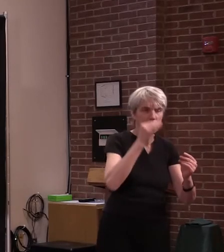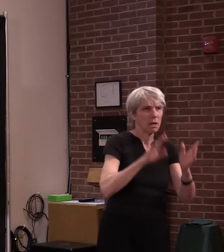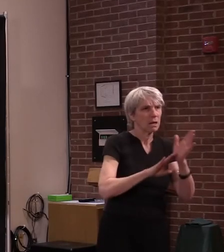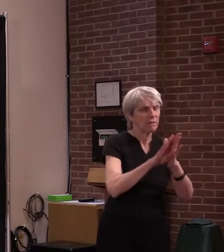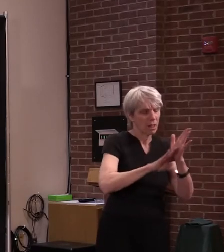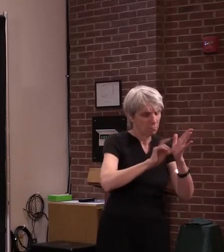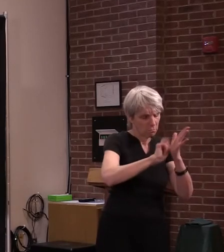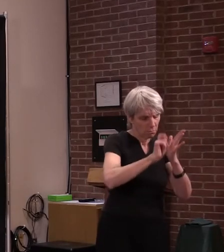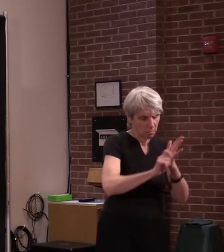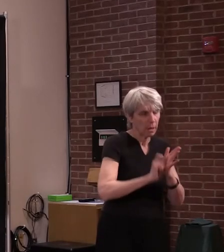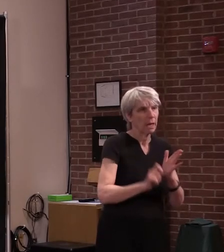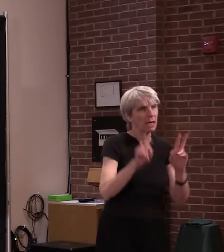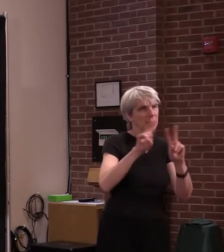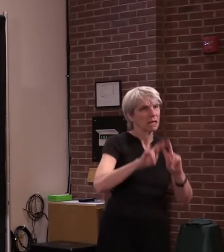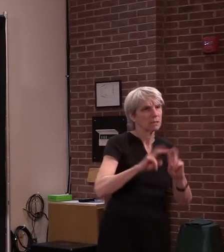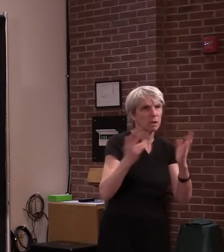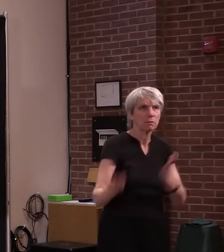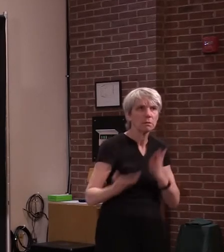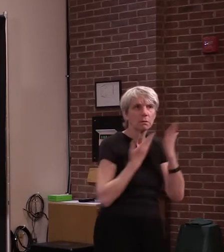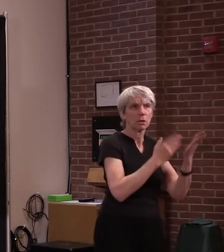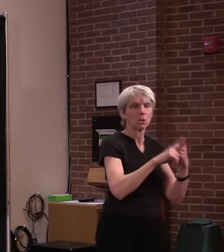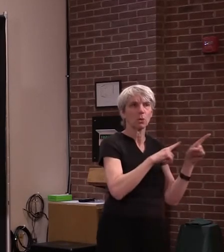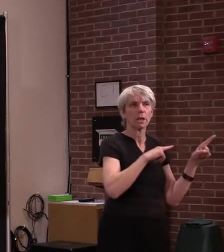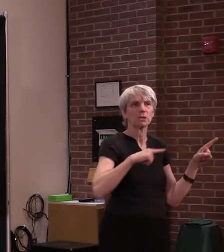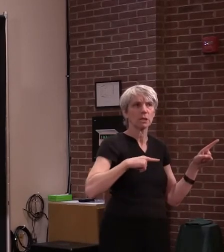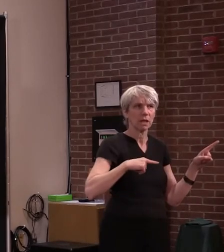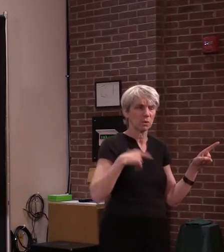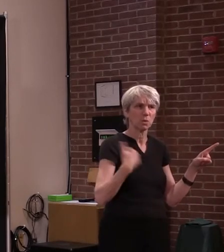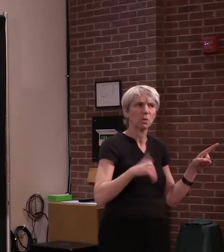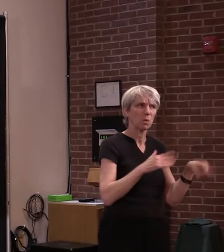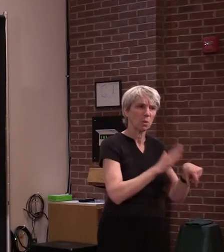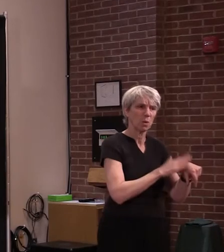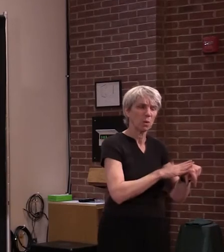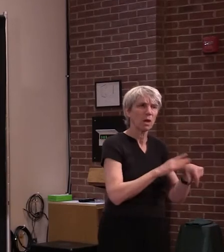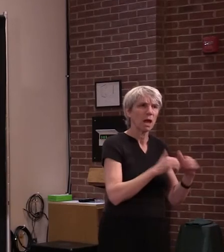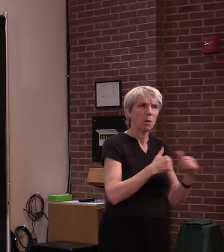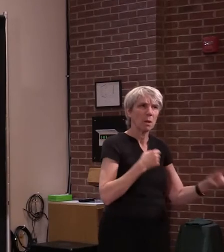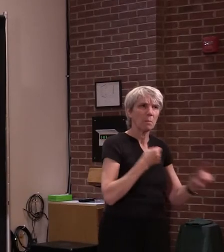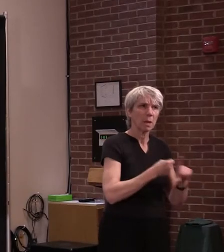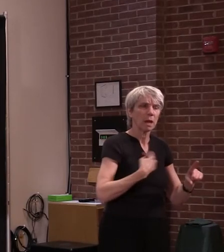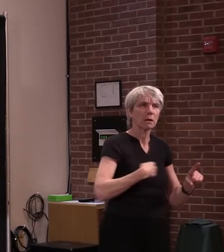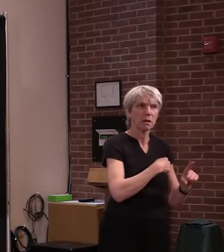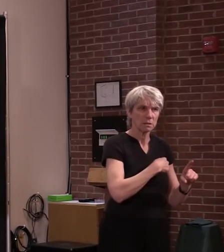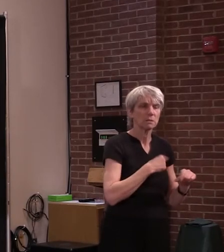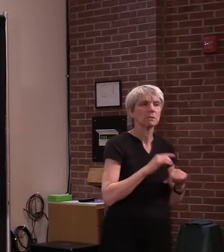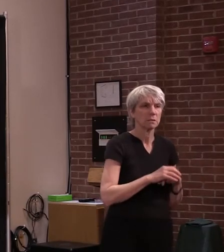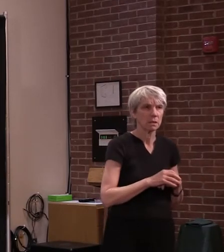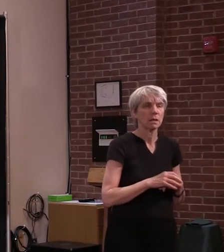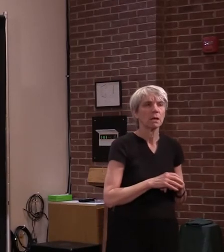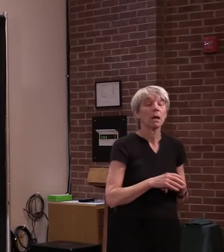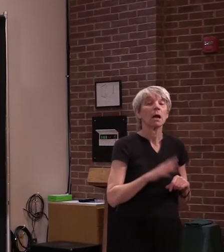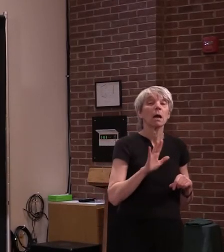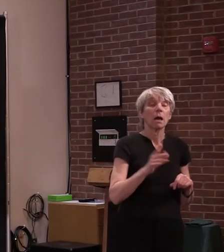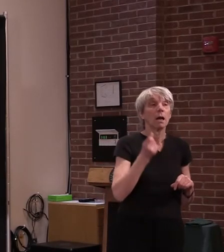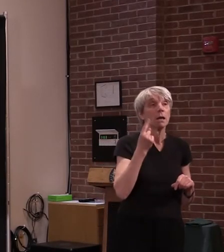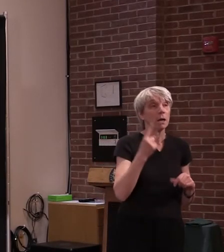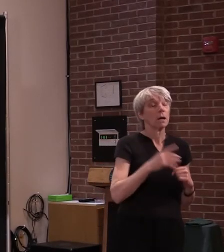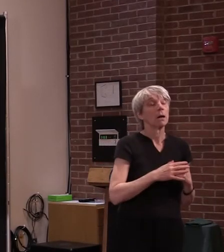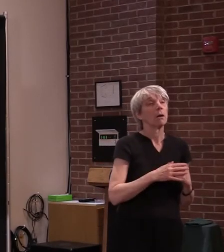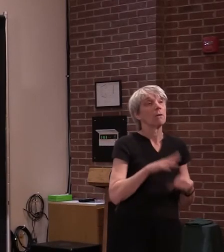comprehensive assessment for the legislature of the potential impacts and downsides of proceeding in that fashion. We are, of